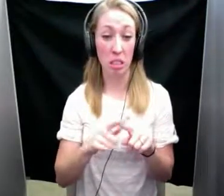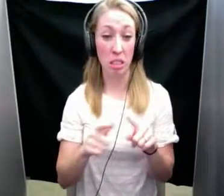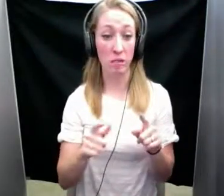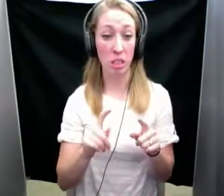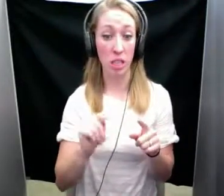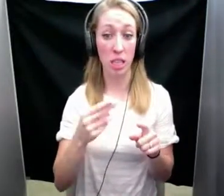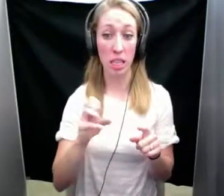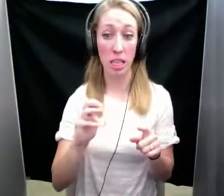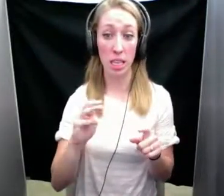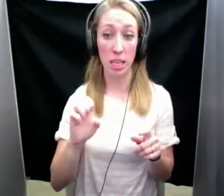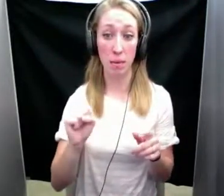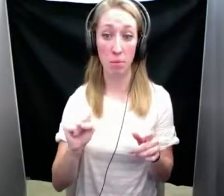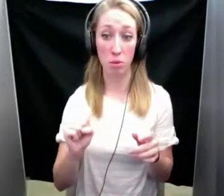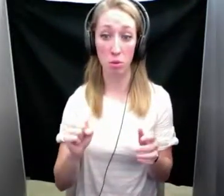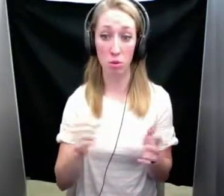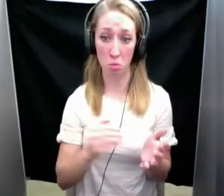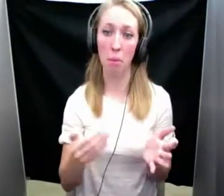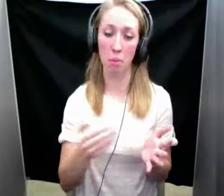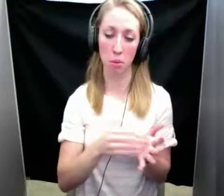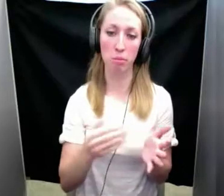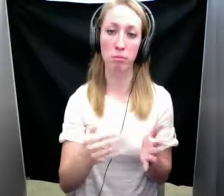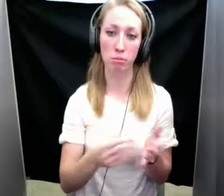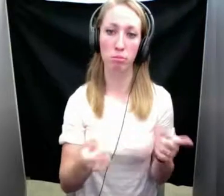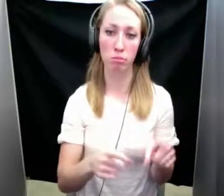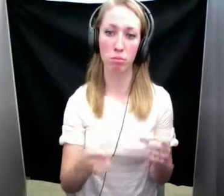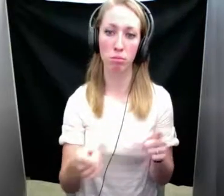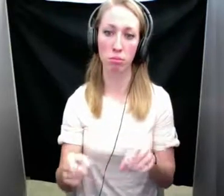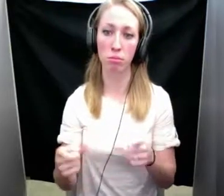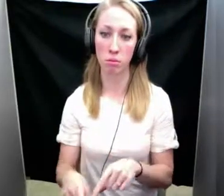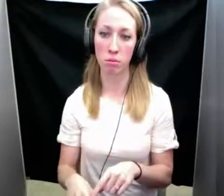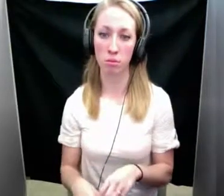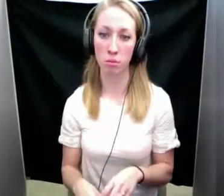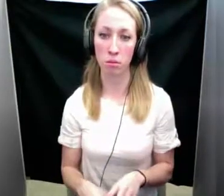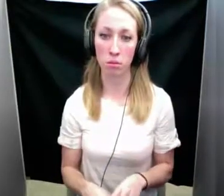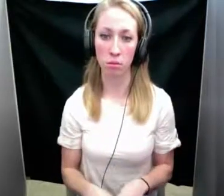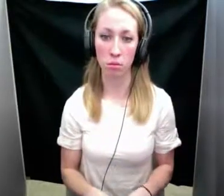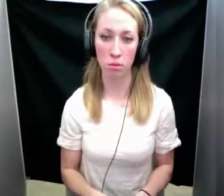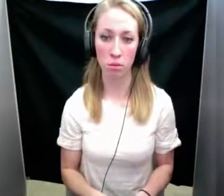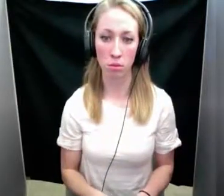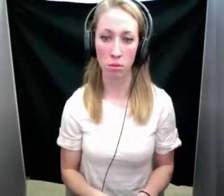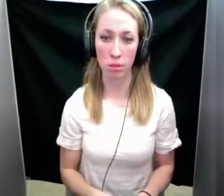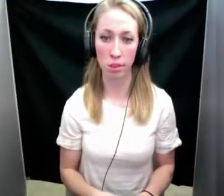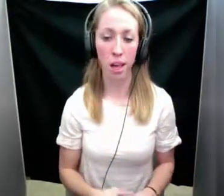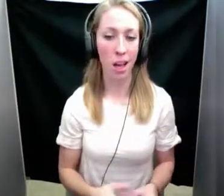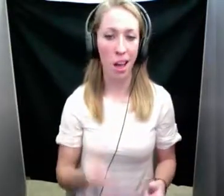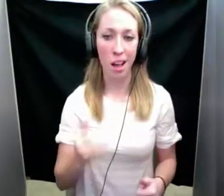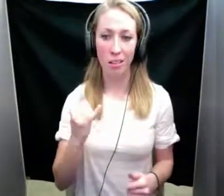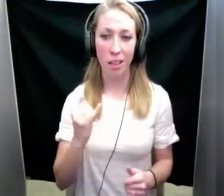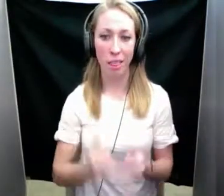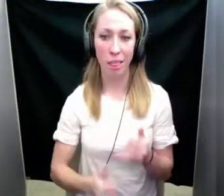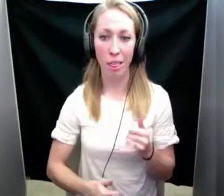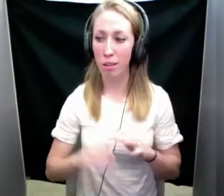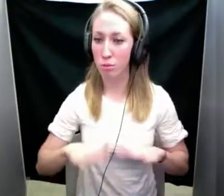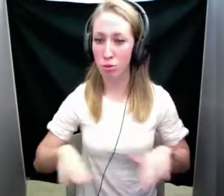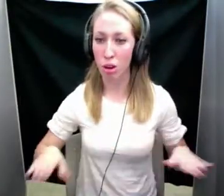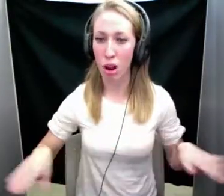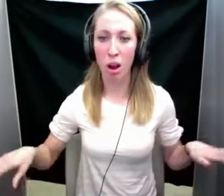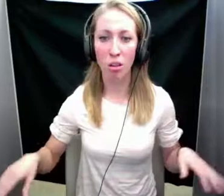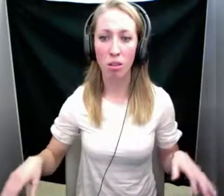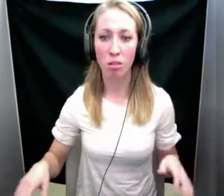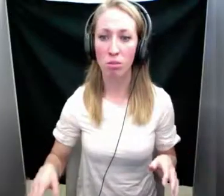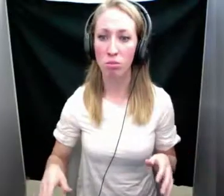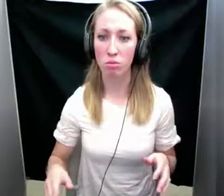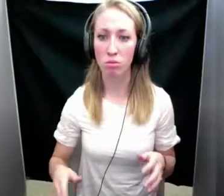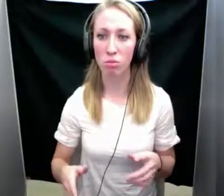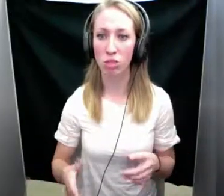them that you see a lot of in this is the youngest child triumphs against all odds, right? Everybody else thinks the youngest kid is stupid, is not